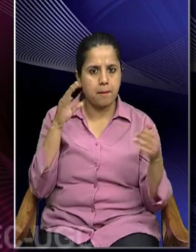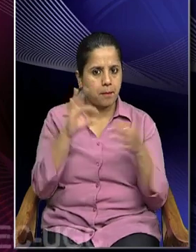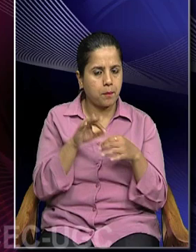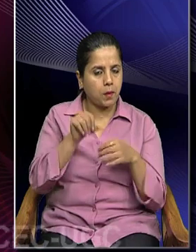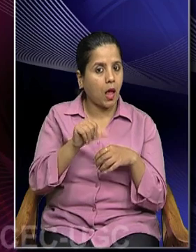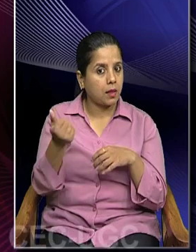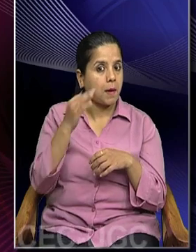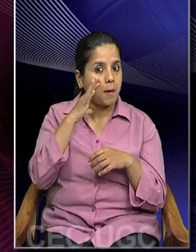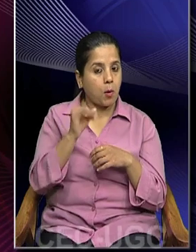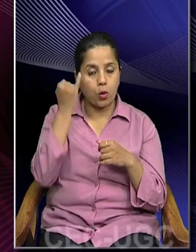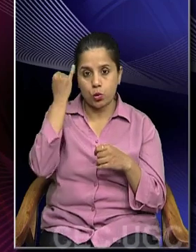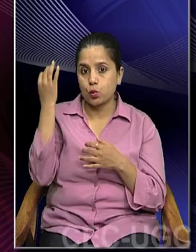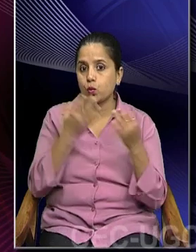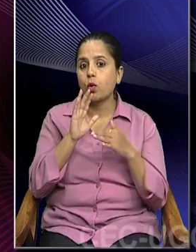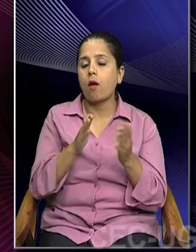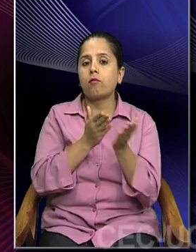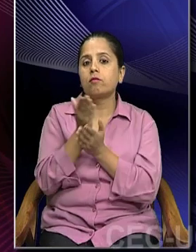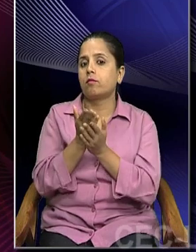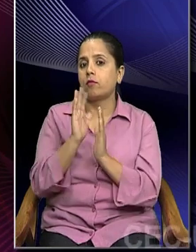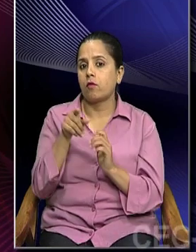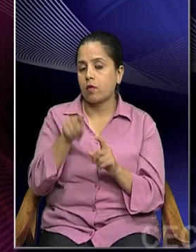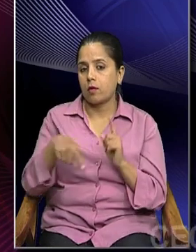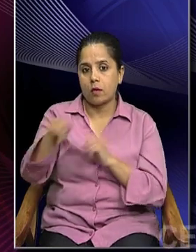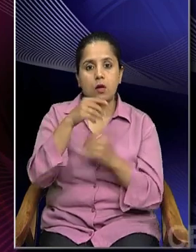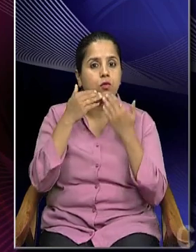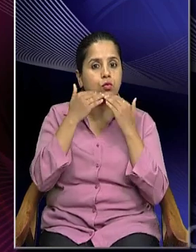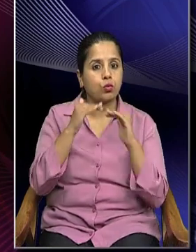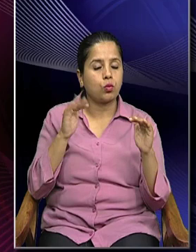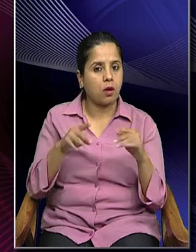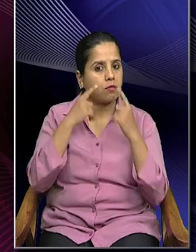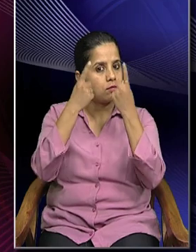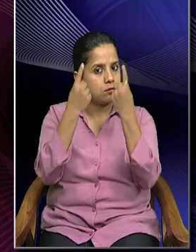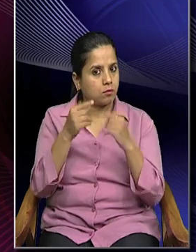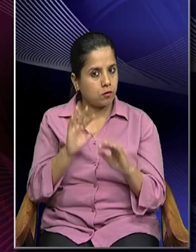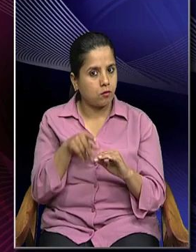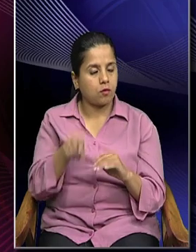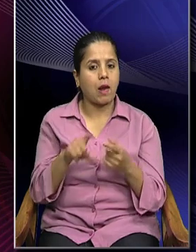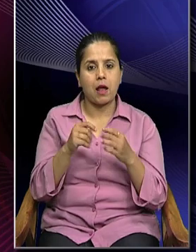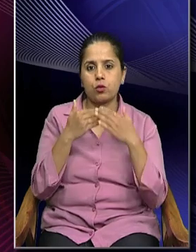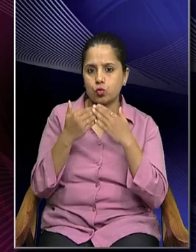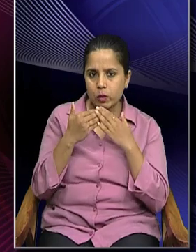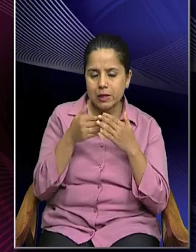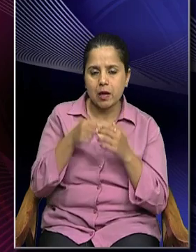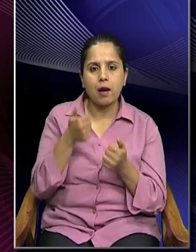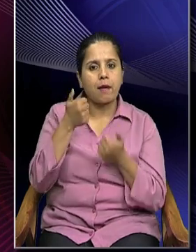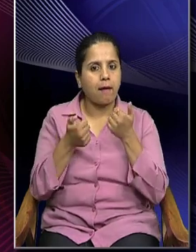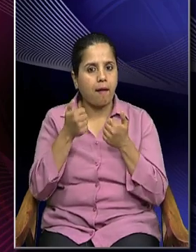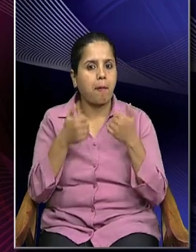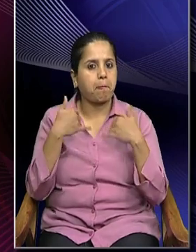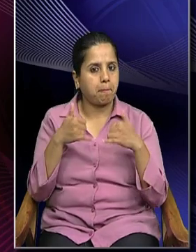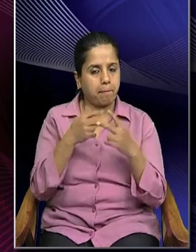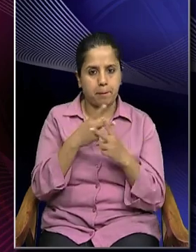another important innovative field in which the students are assessed through educational games